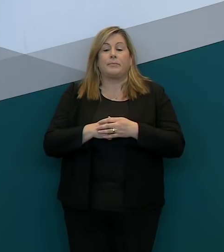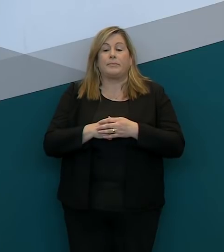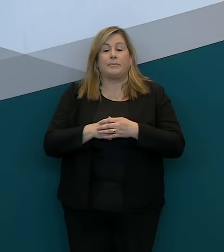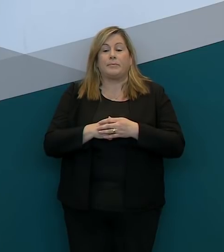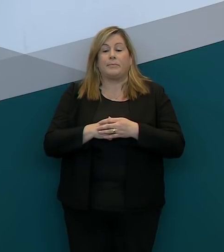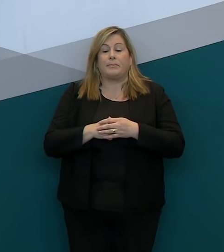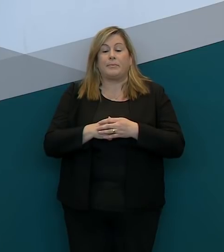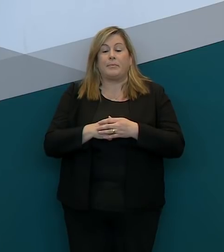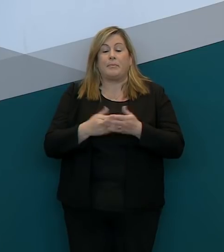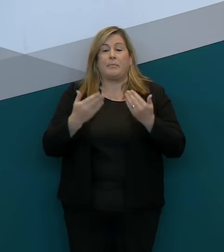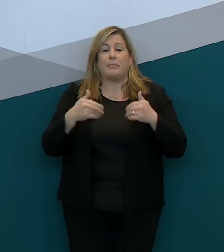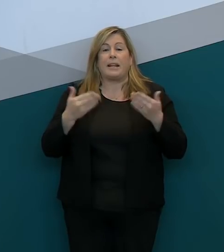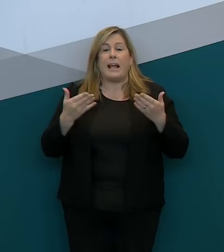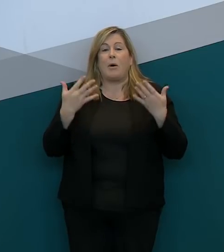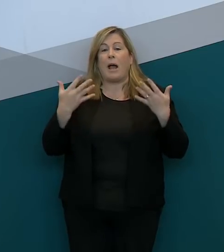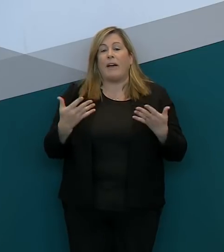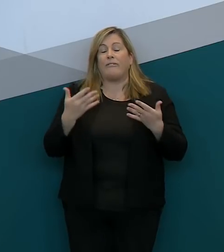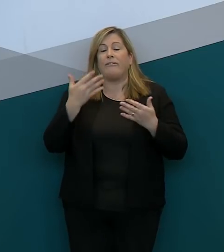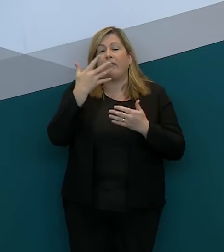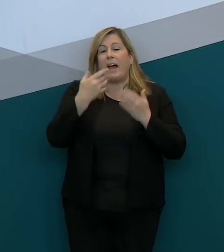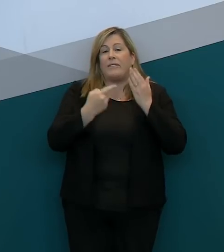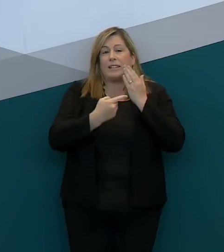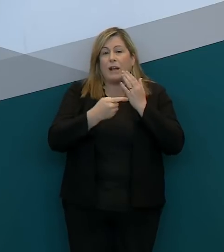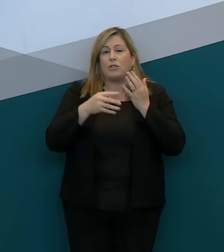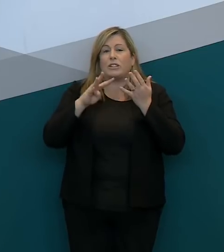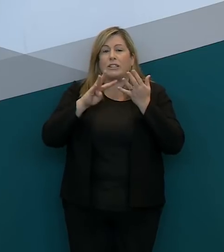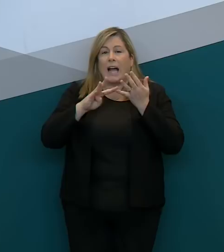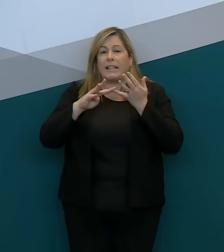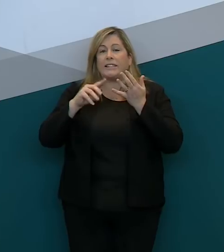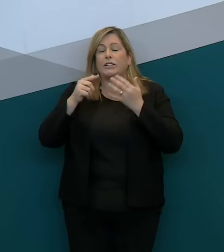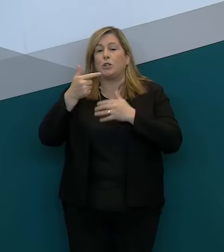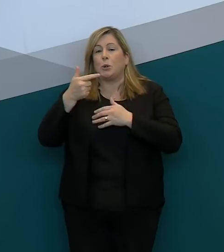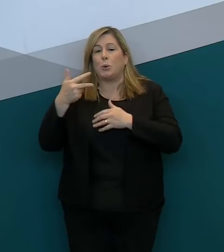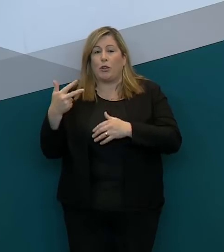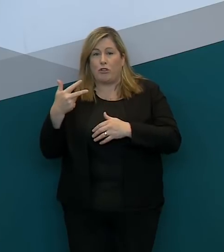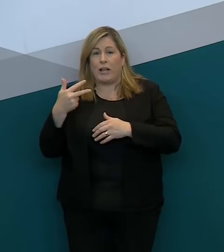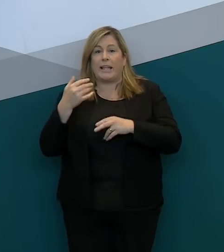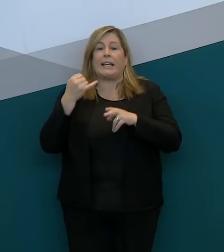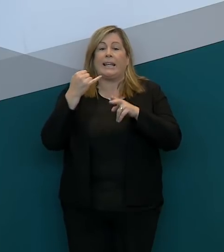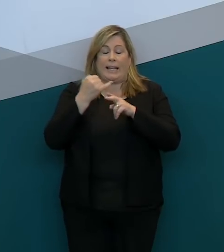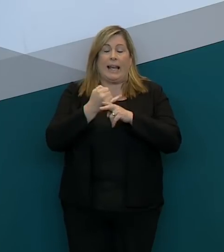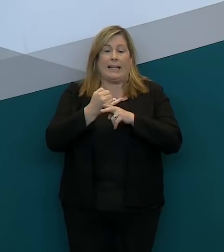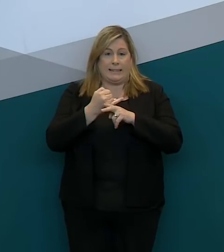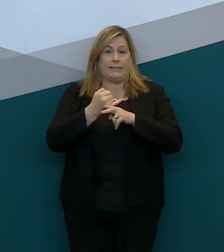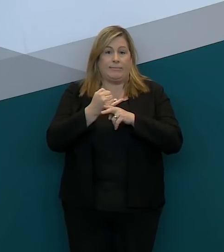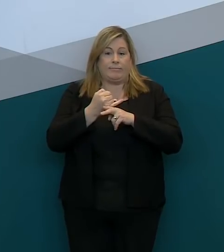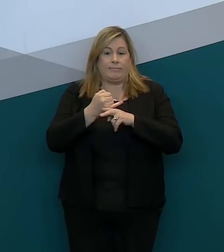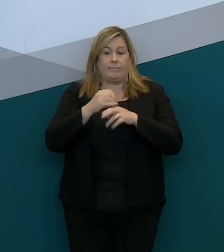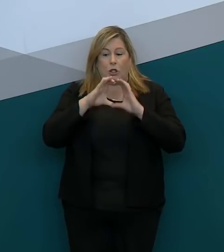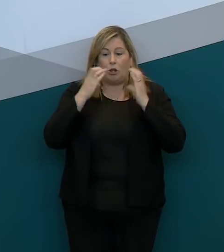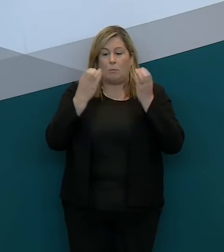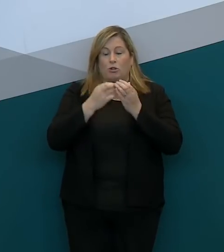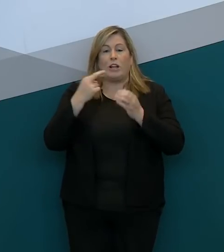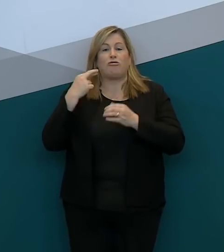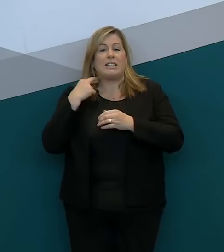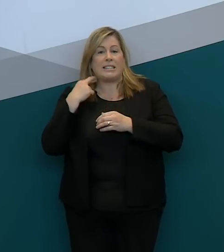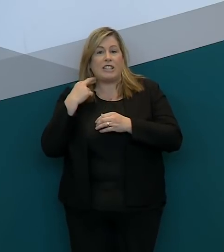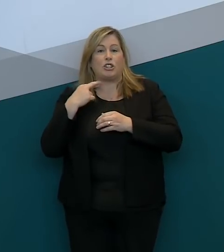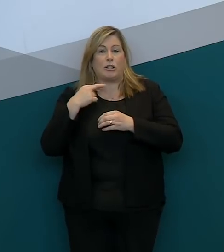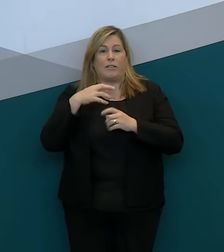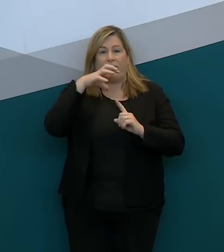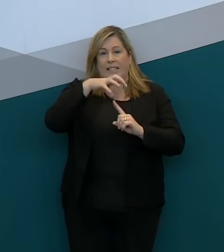We now have 5,923 cases associated with those clusters in community residential